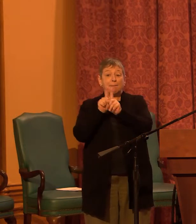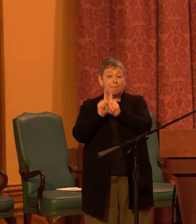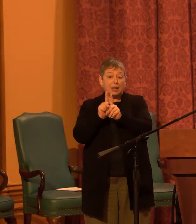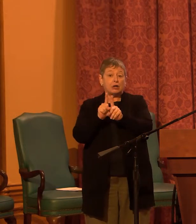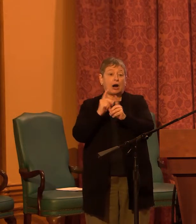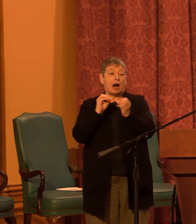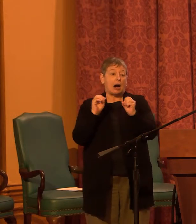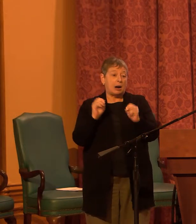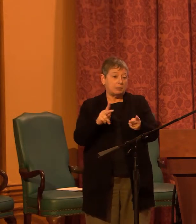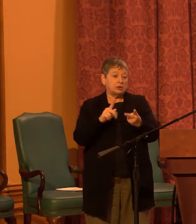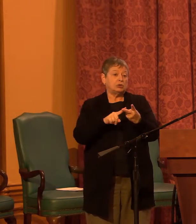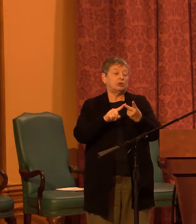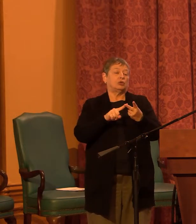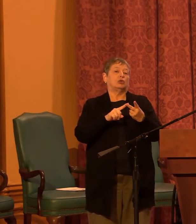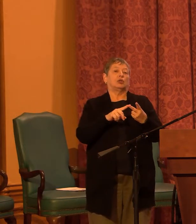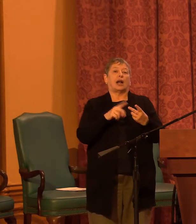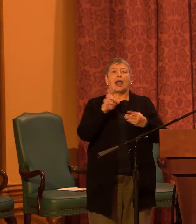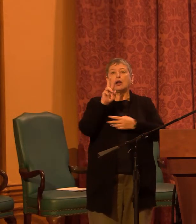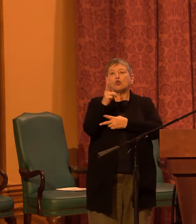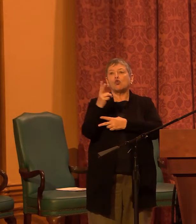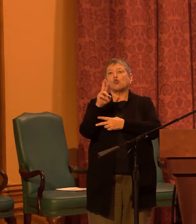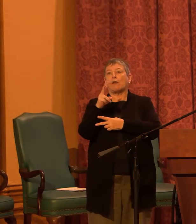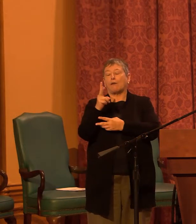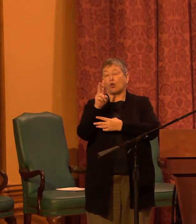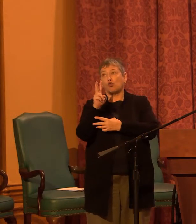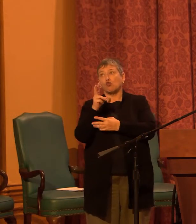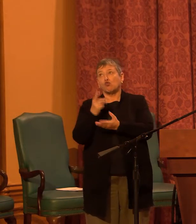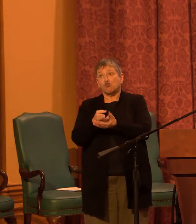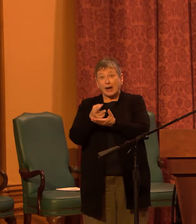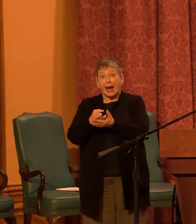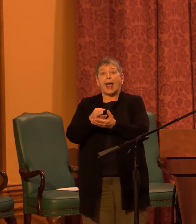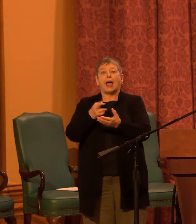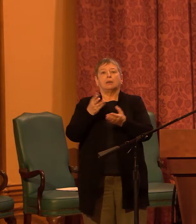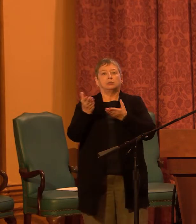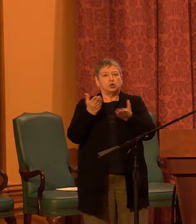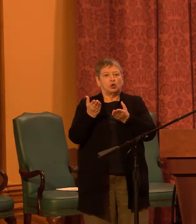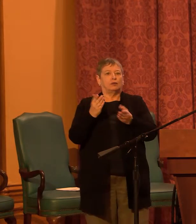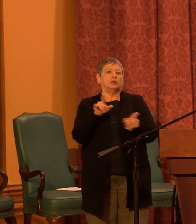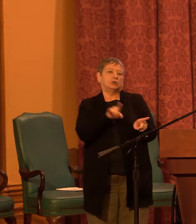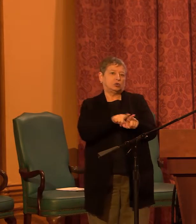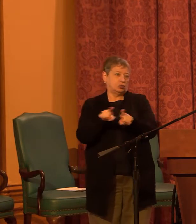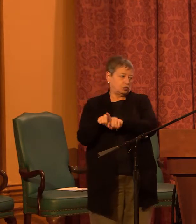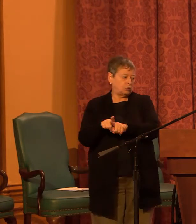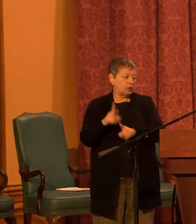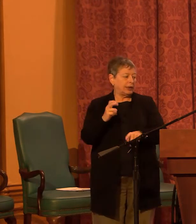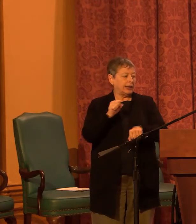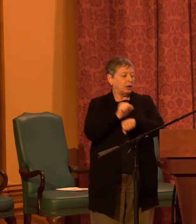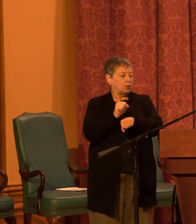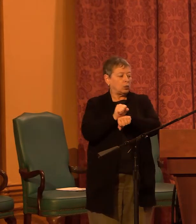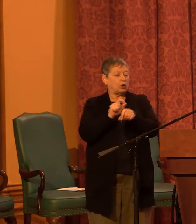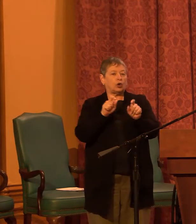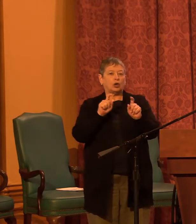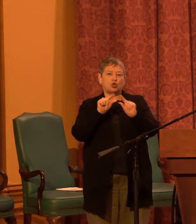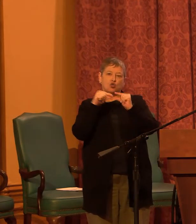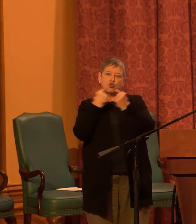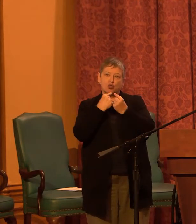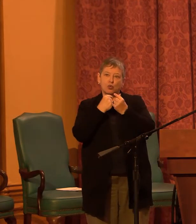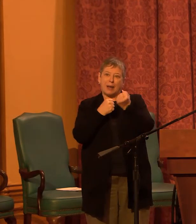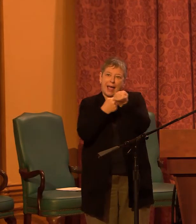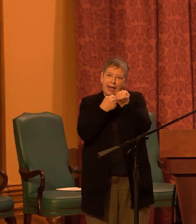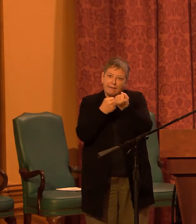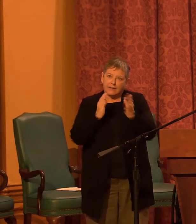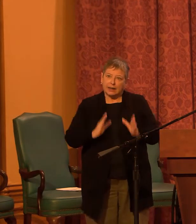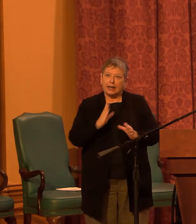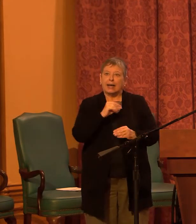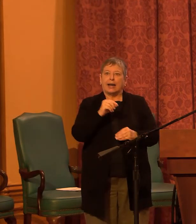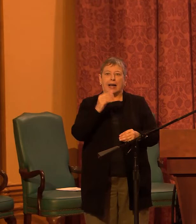resource navigation services, to name a few. He also works to improve advocacy and awareness,